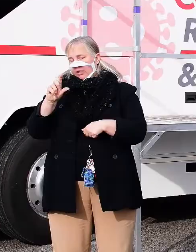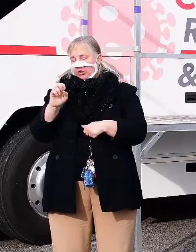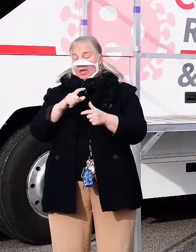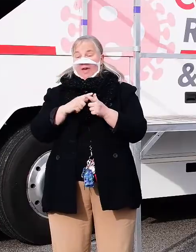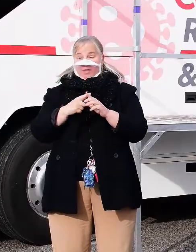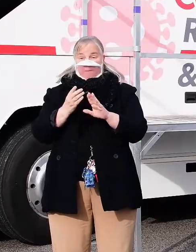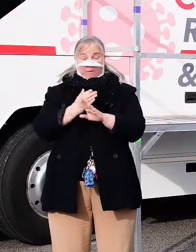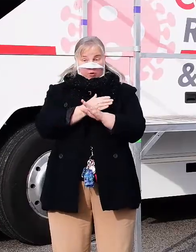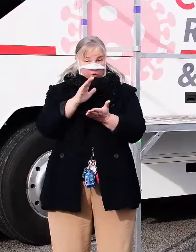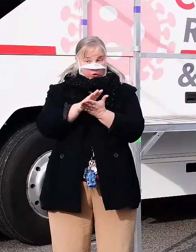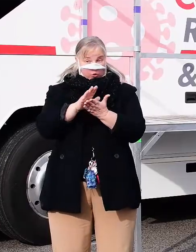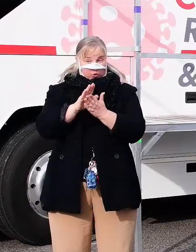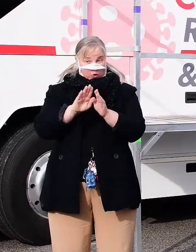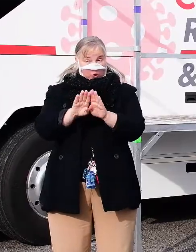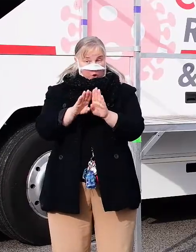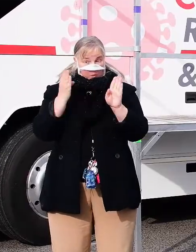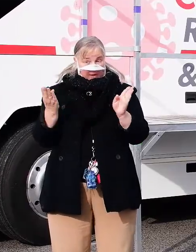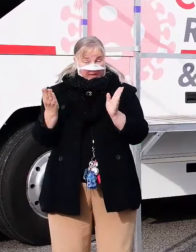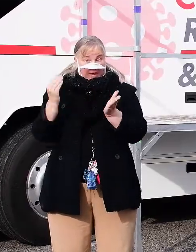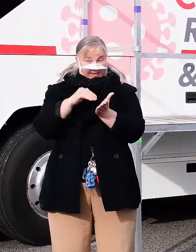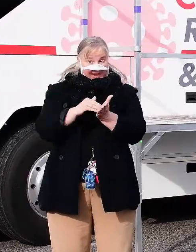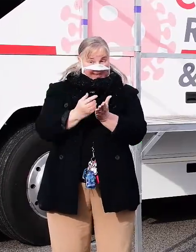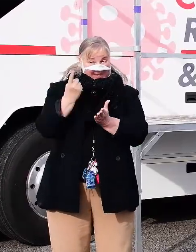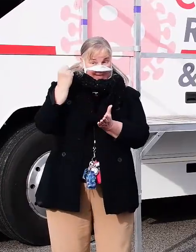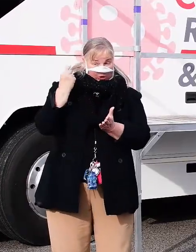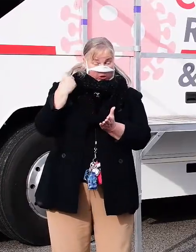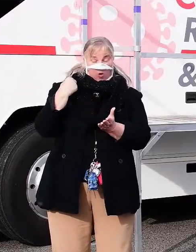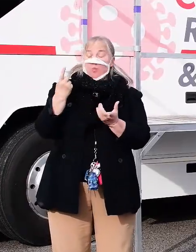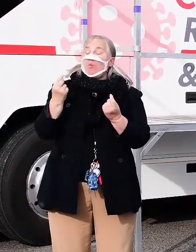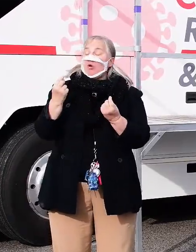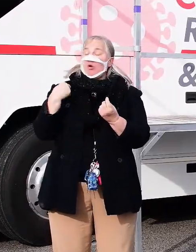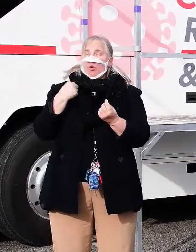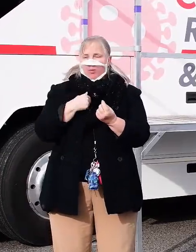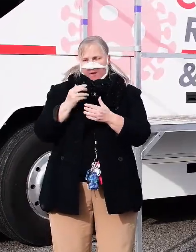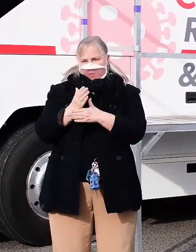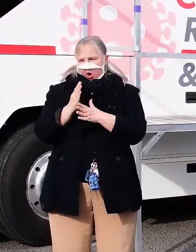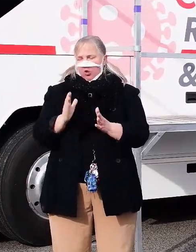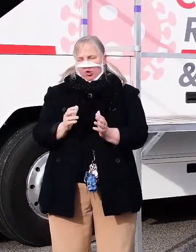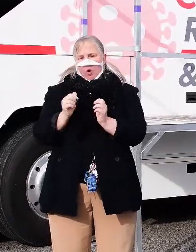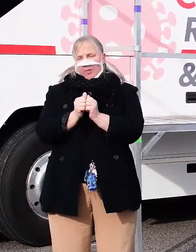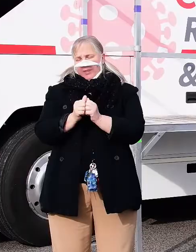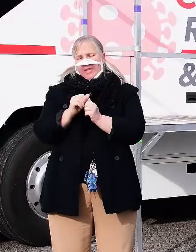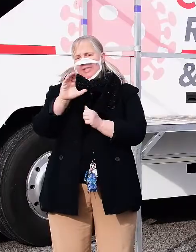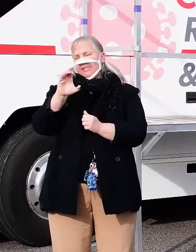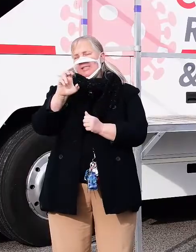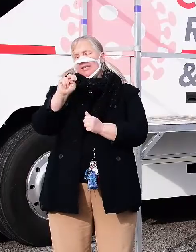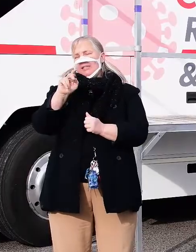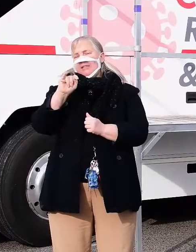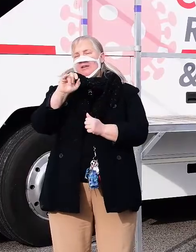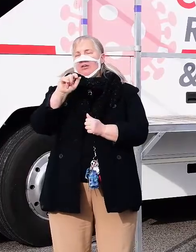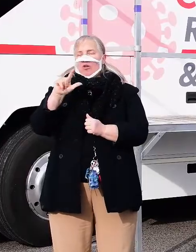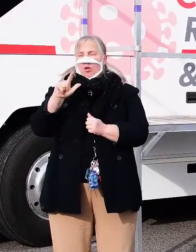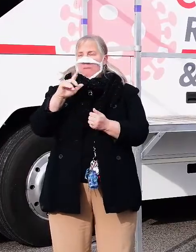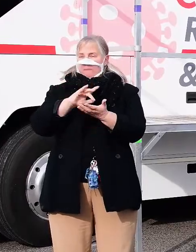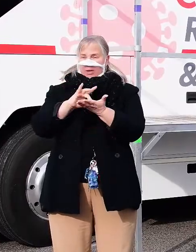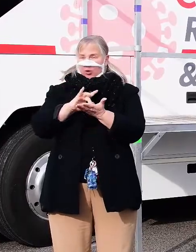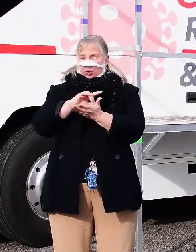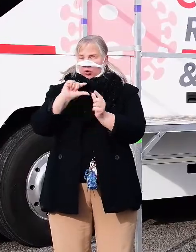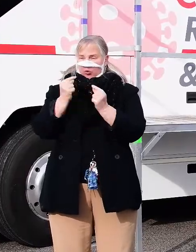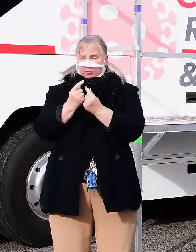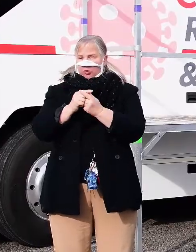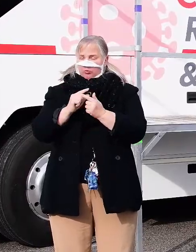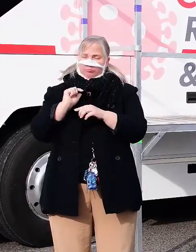school buildings reopening last year, we partnered with the Centennial Medical Group to launch mobile testing